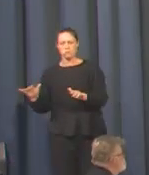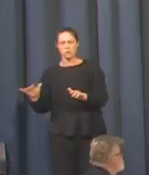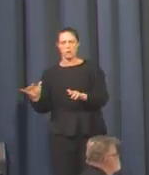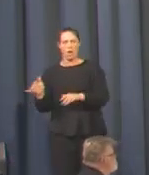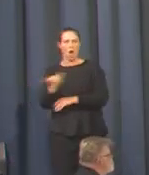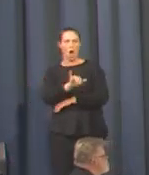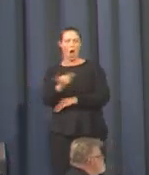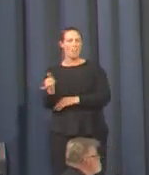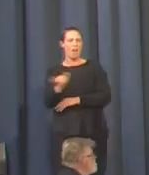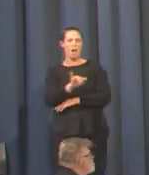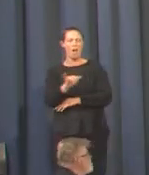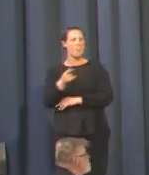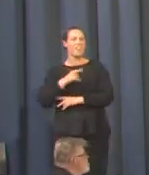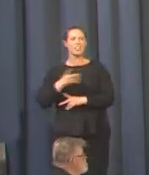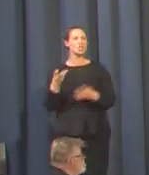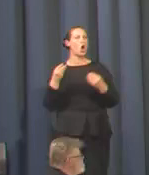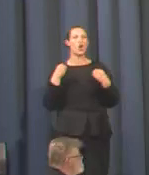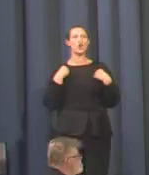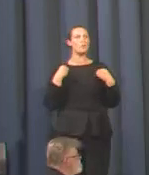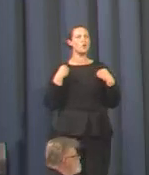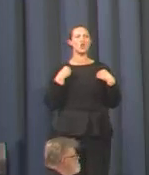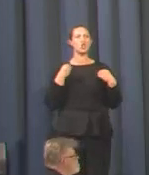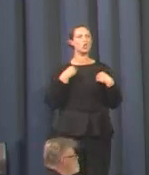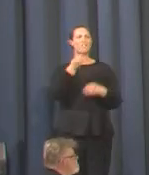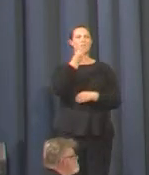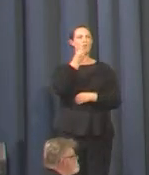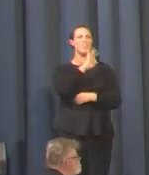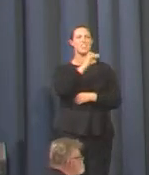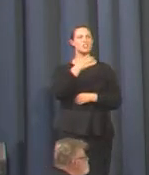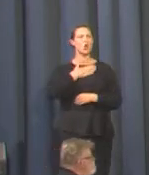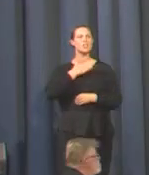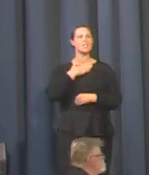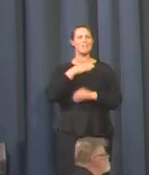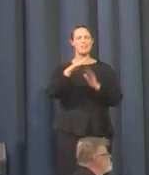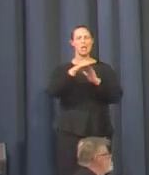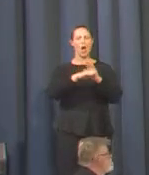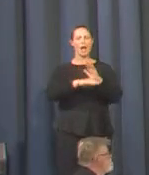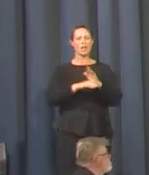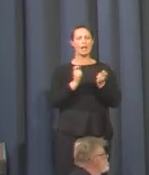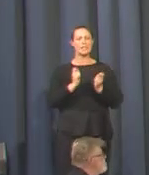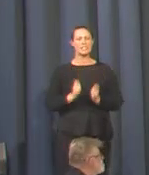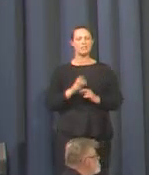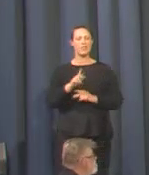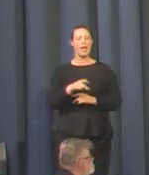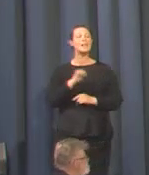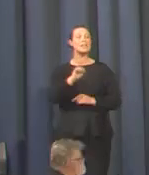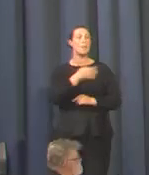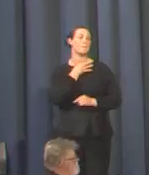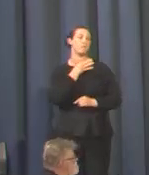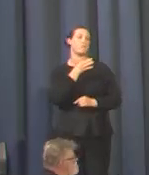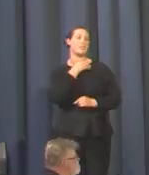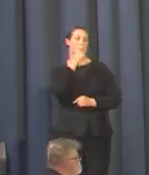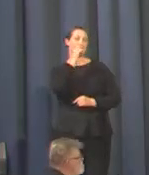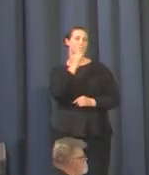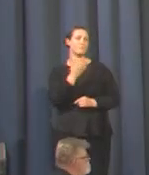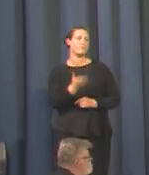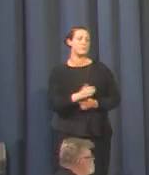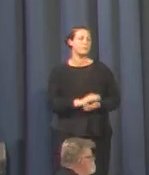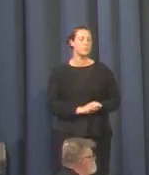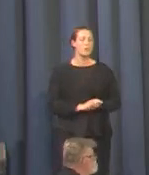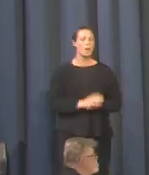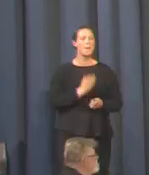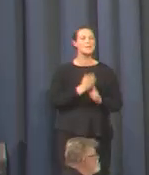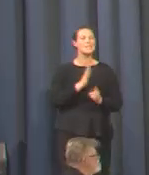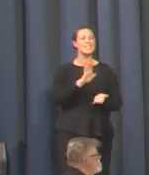it's not a commercial food, so we don't test it for any safety. So there is an inherent level of risk associated with it, particularly